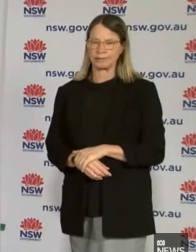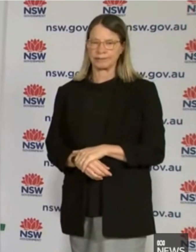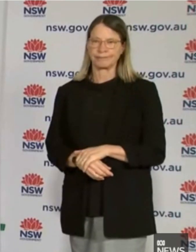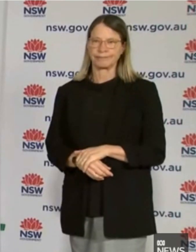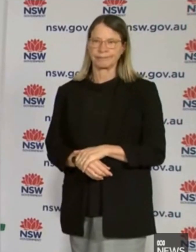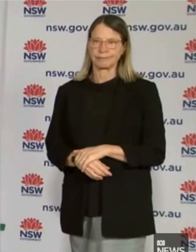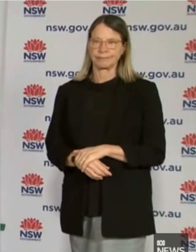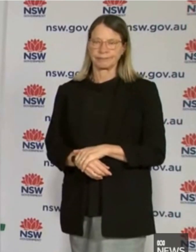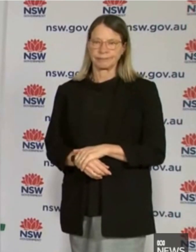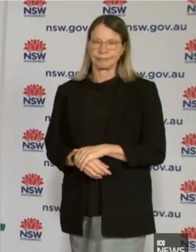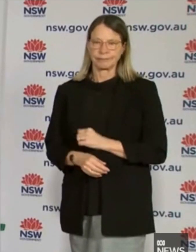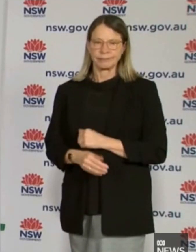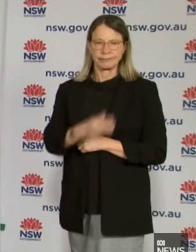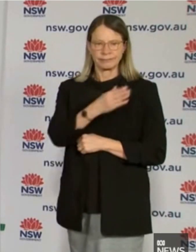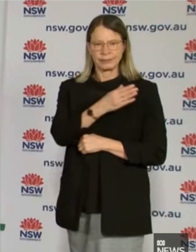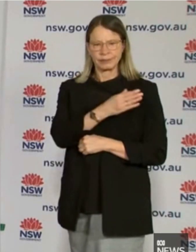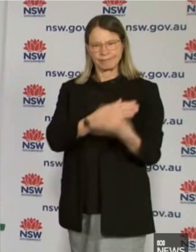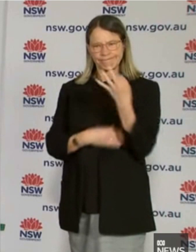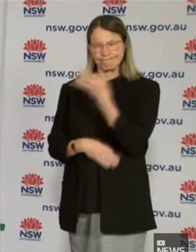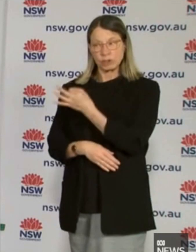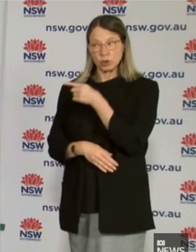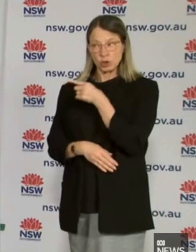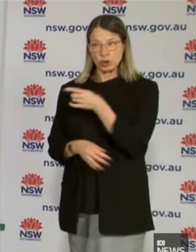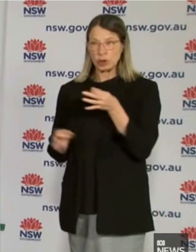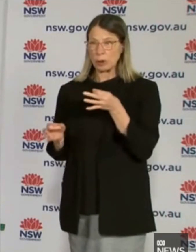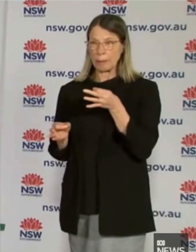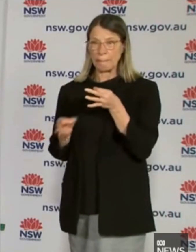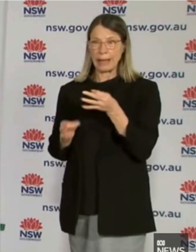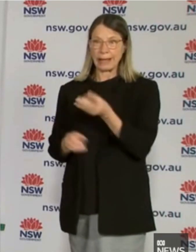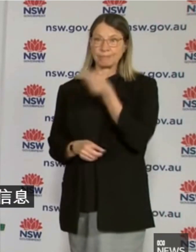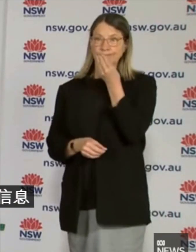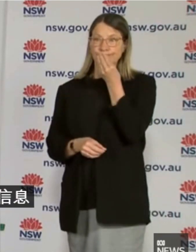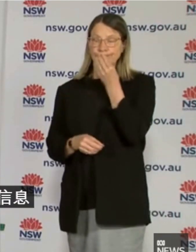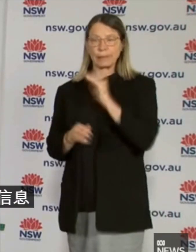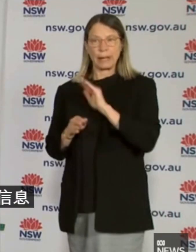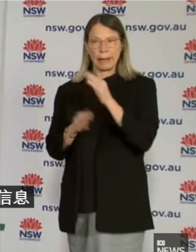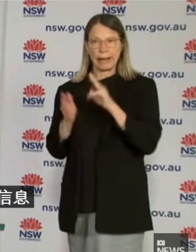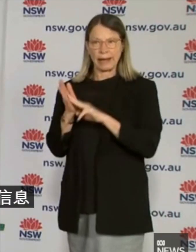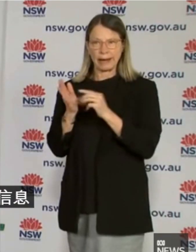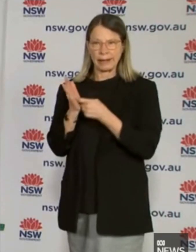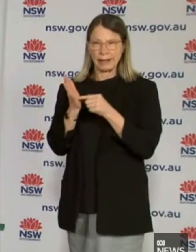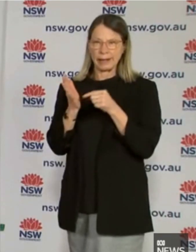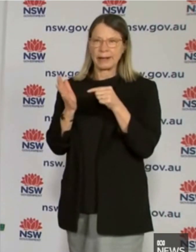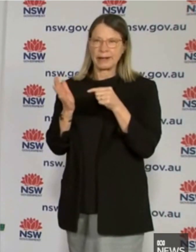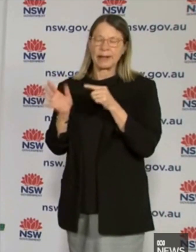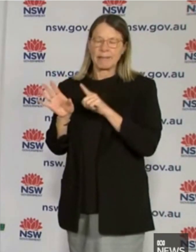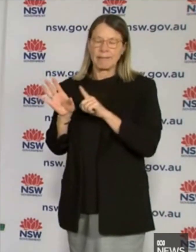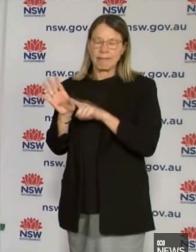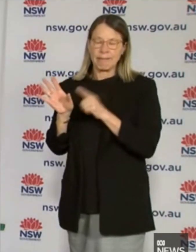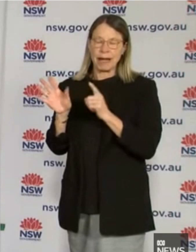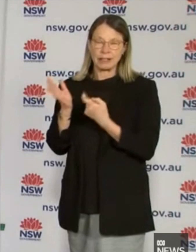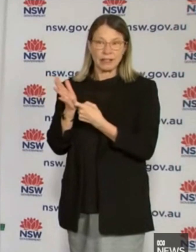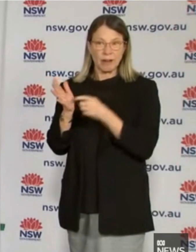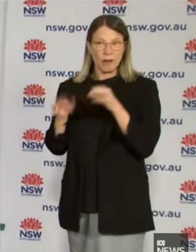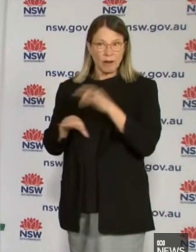until we put it to you? Look, again, I'm happy to provide details after this. I'm not aware of